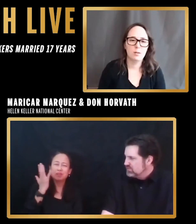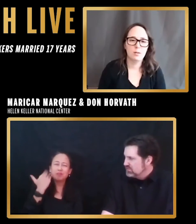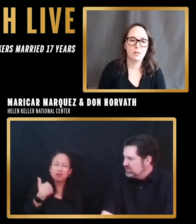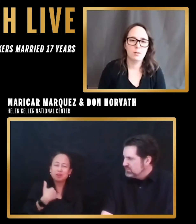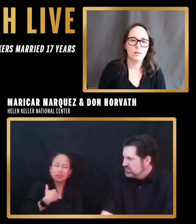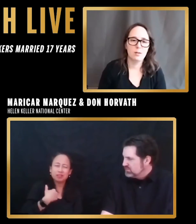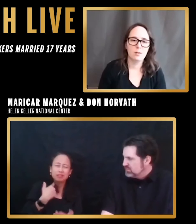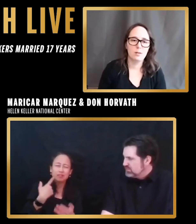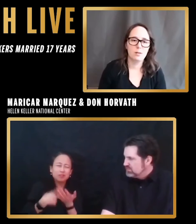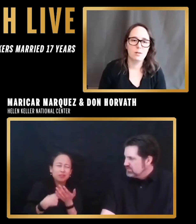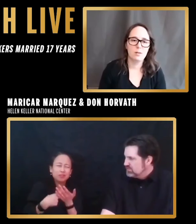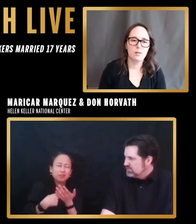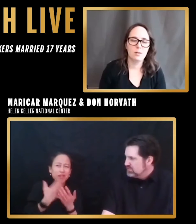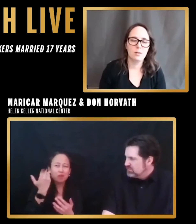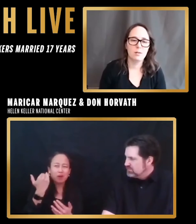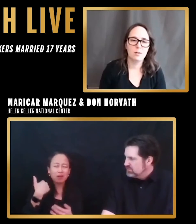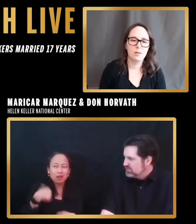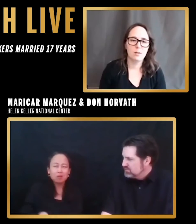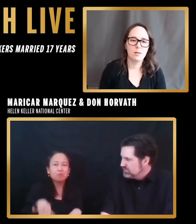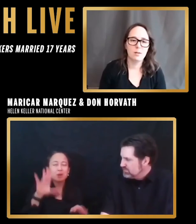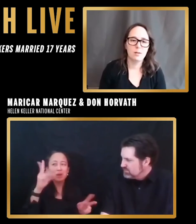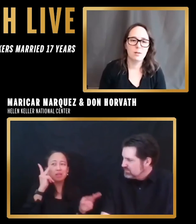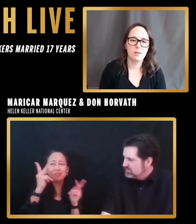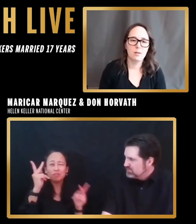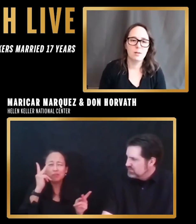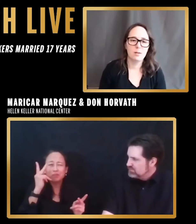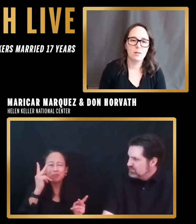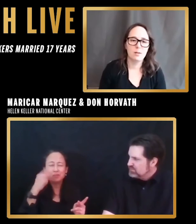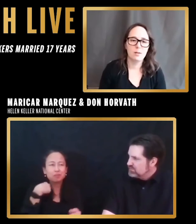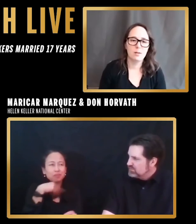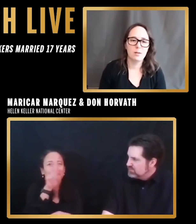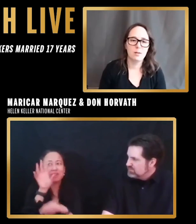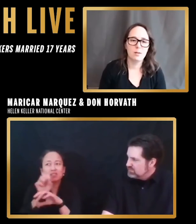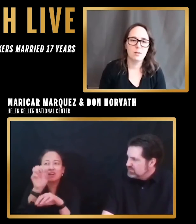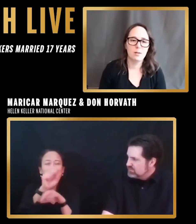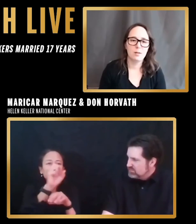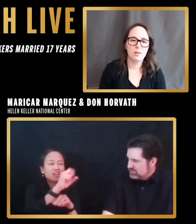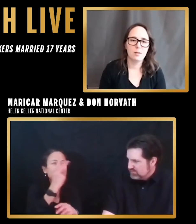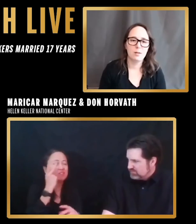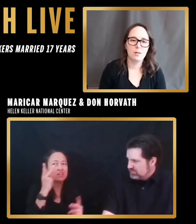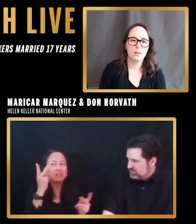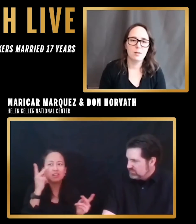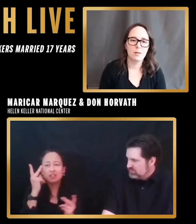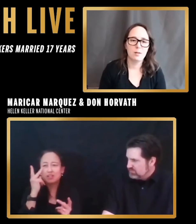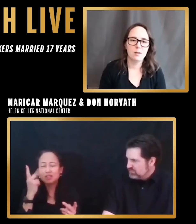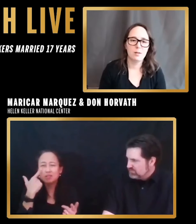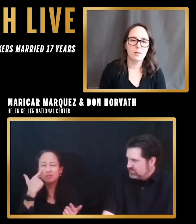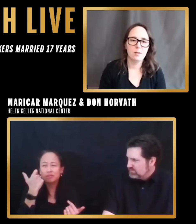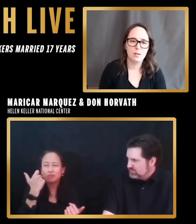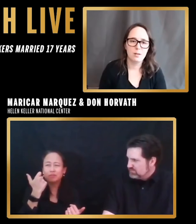experience frustrations. You miss out on some information.